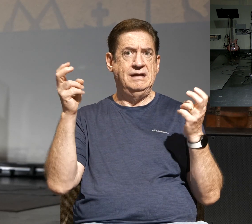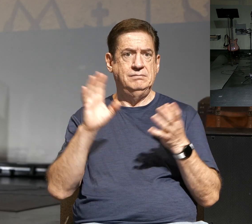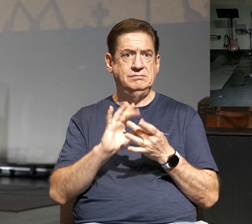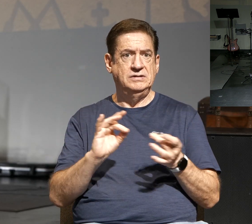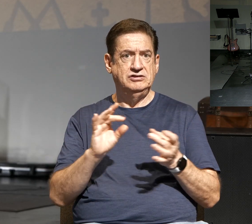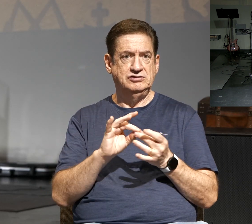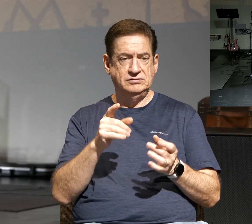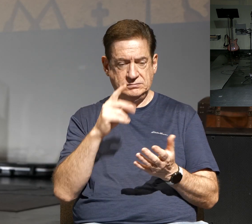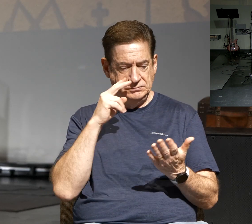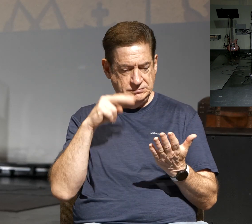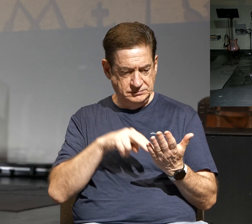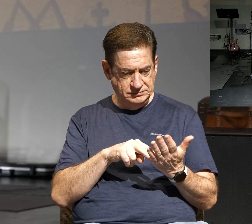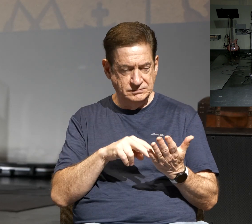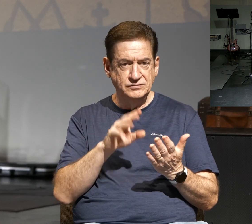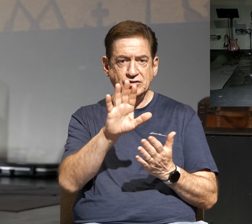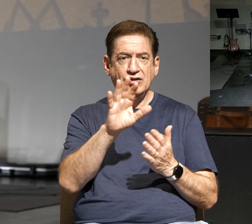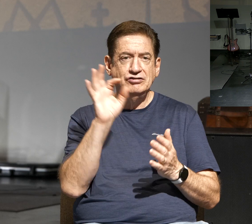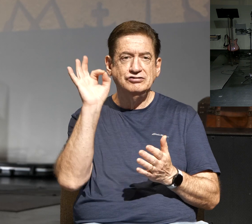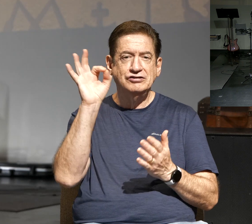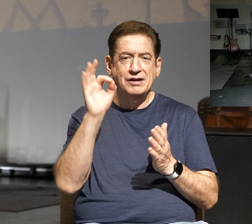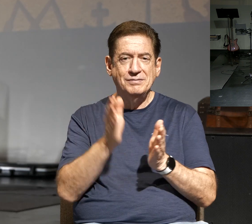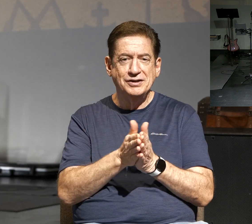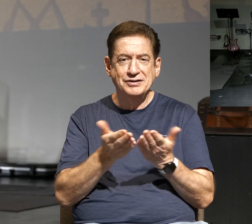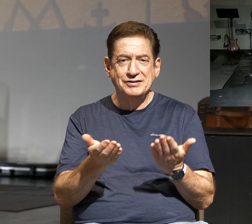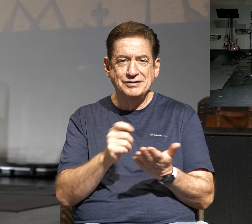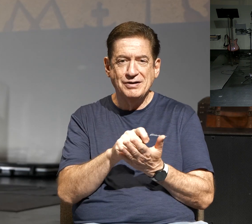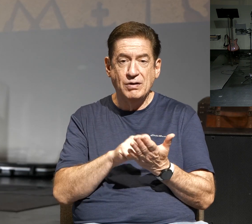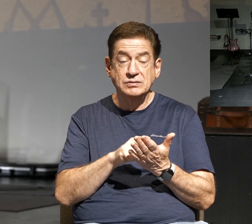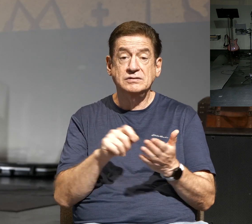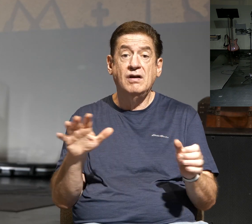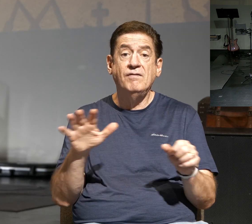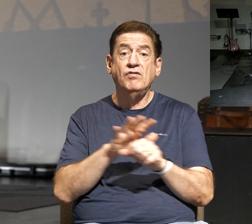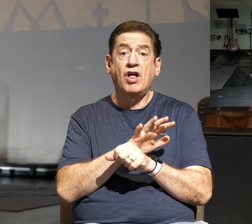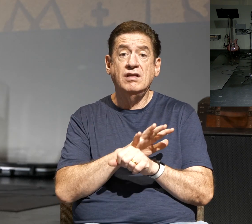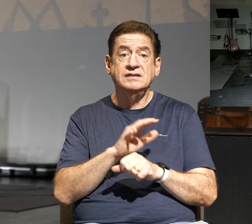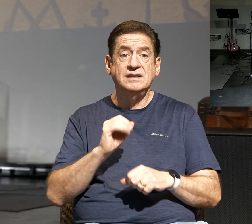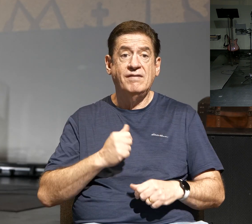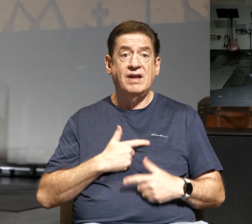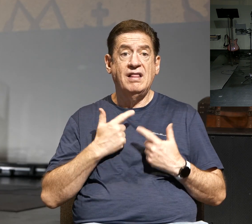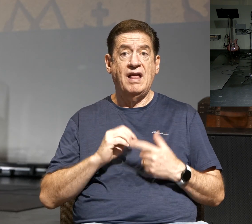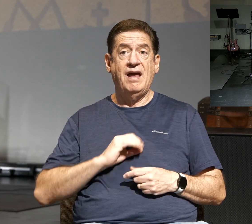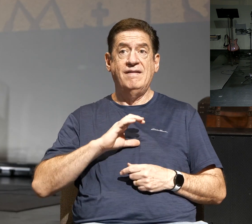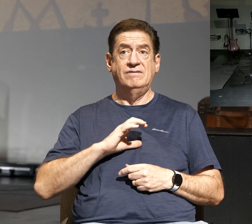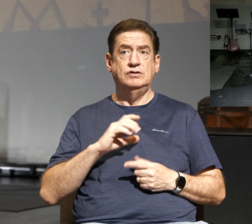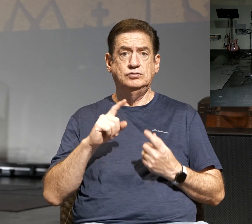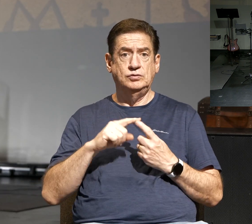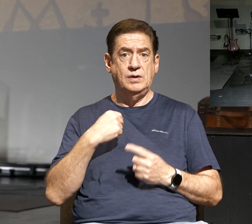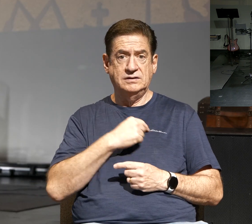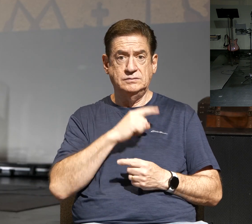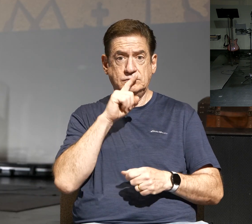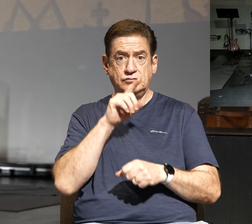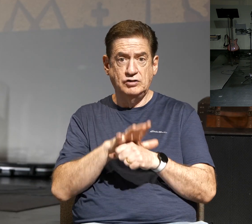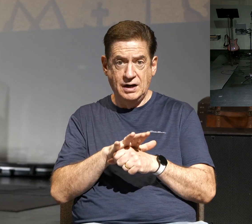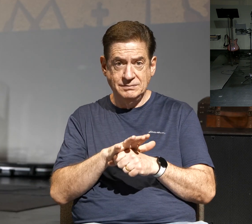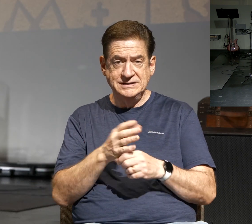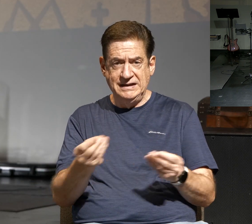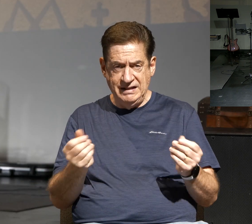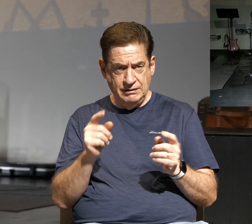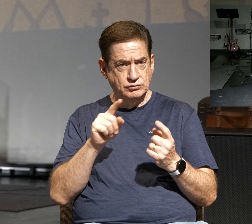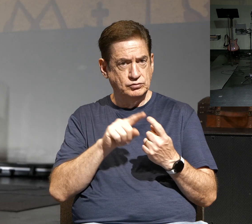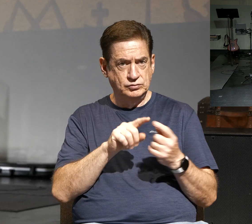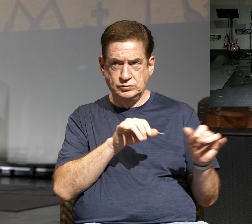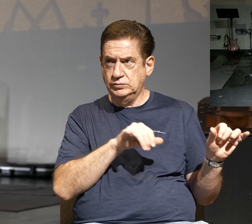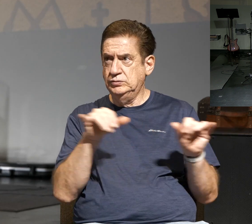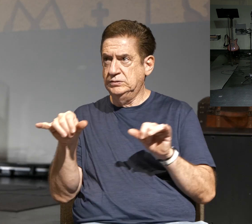can follow along. Let me bring you up to speed. Fullness of life in Christ is to us what the promised land was to Israel, to